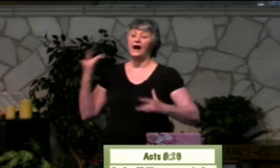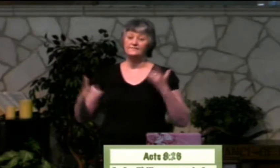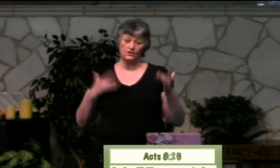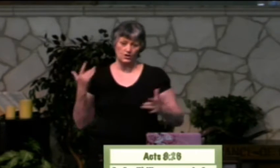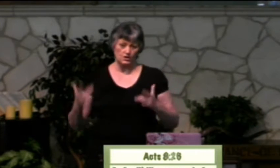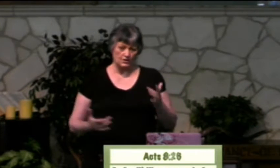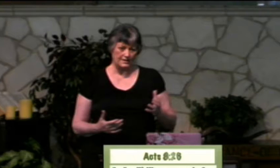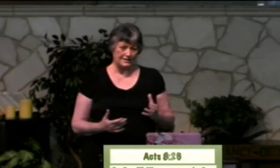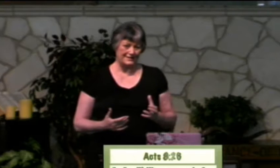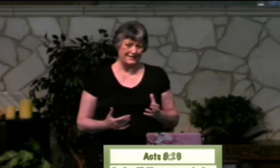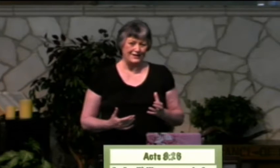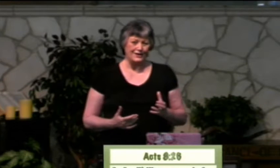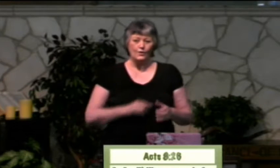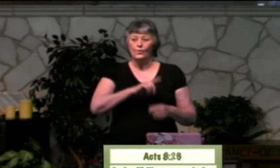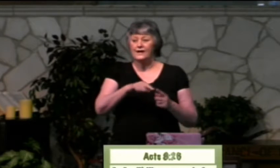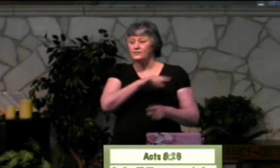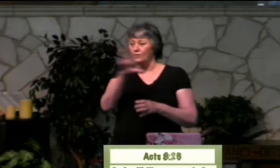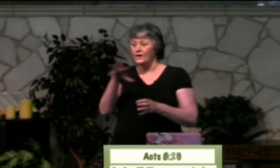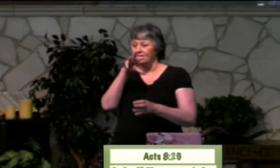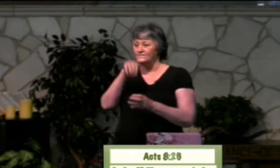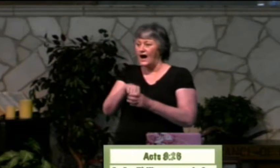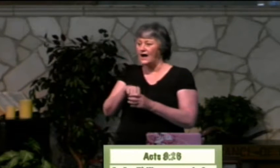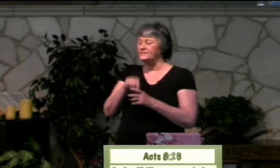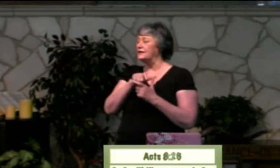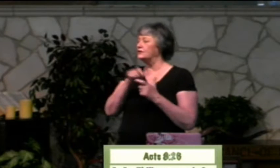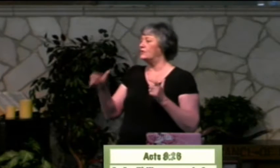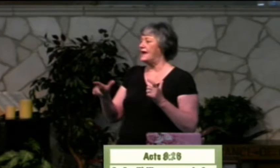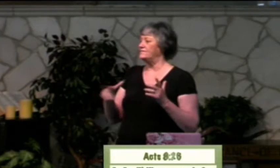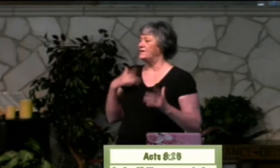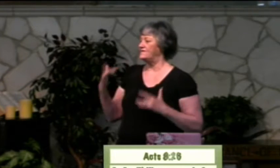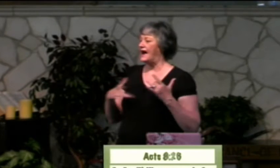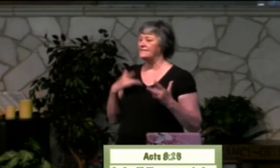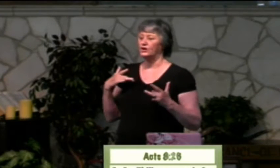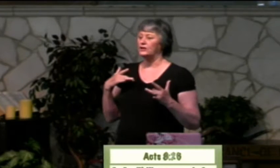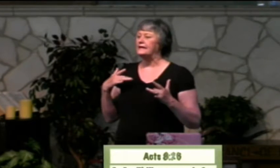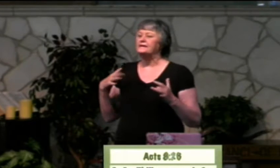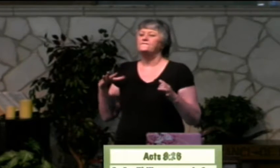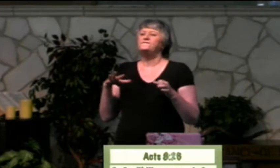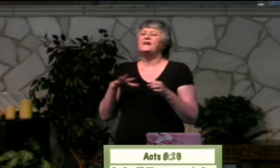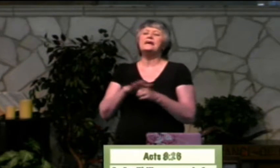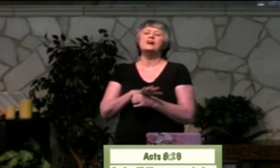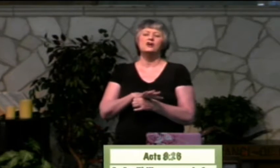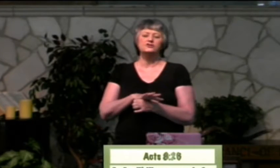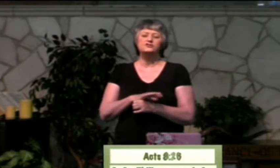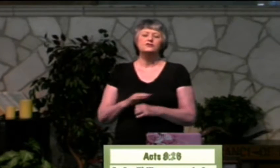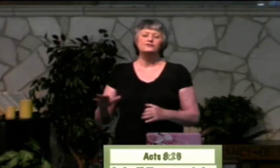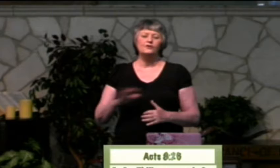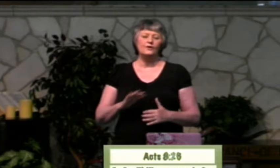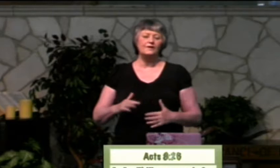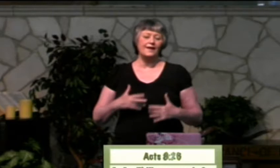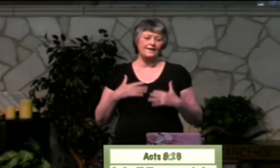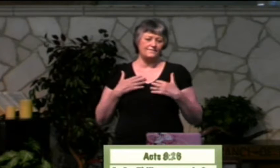revival. When you are involved in a great revival, it fills your life,